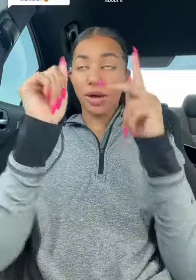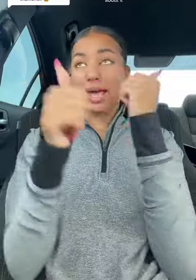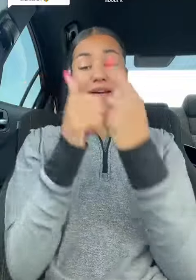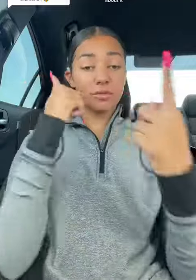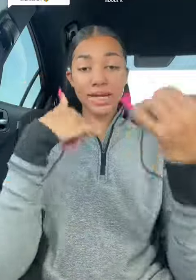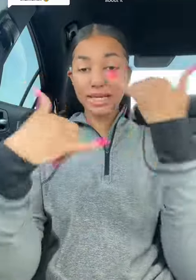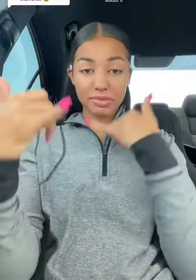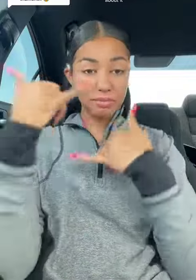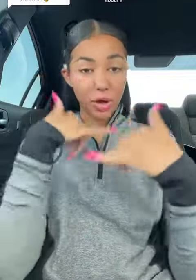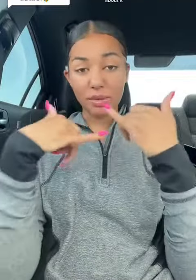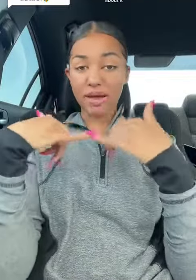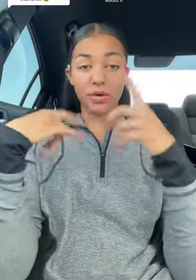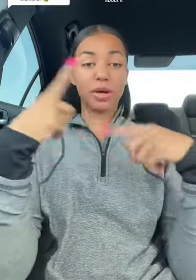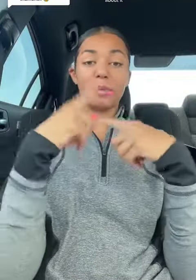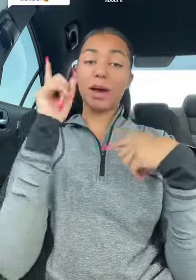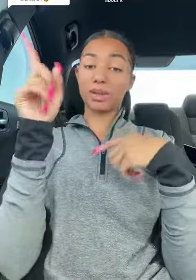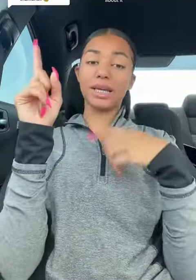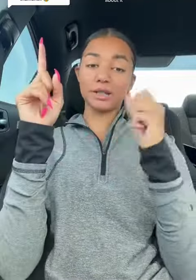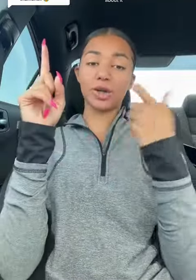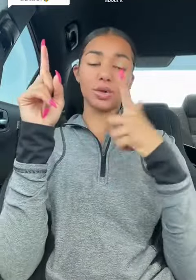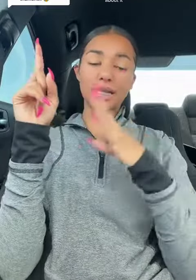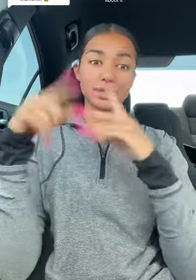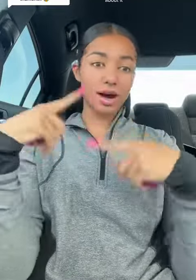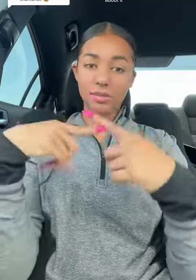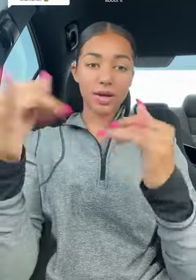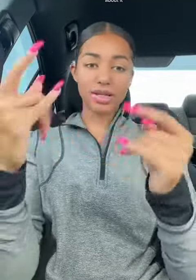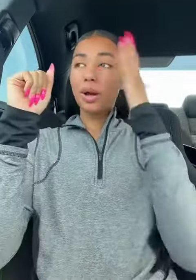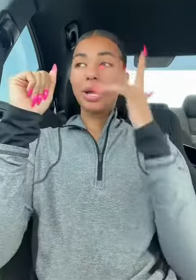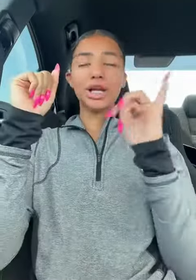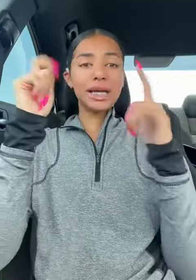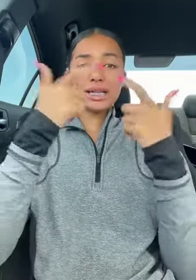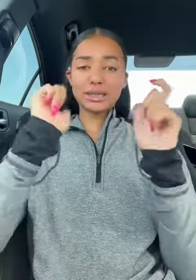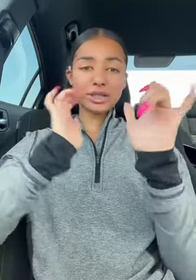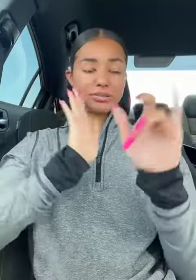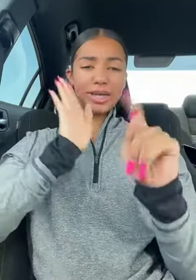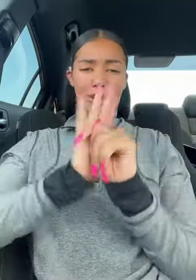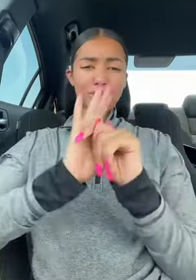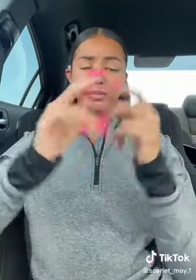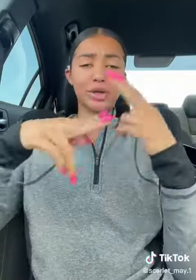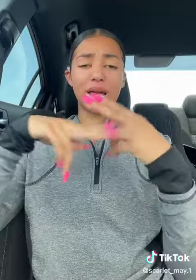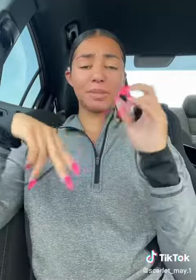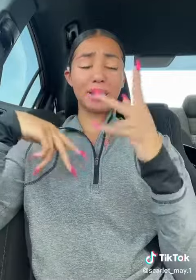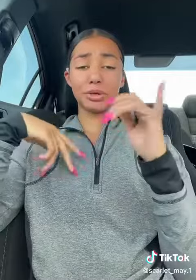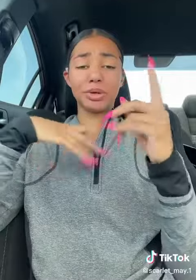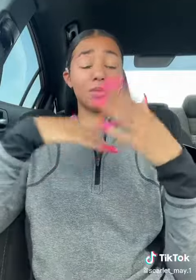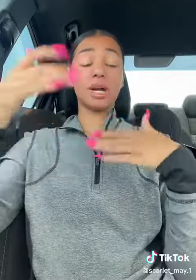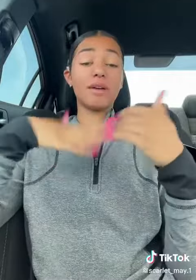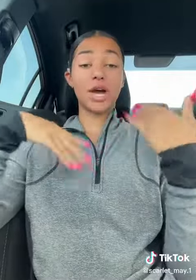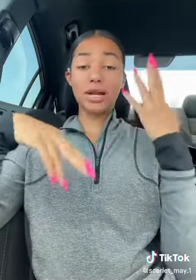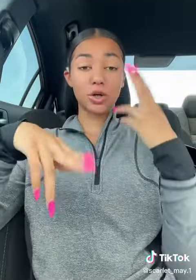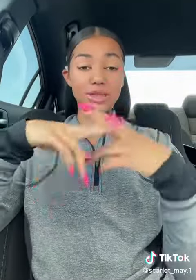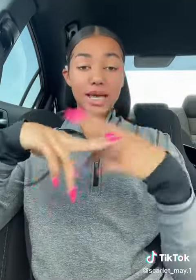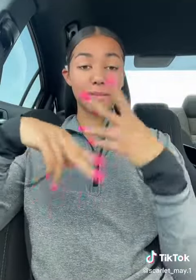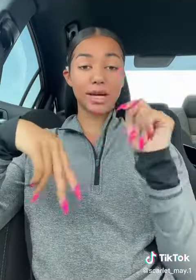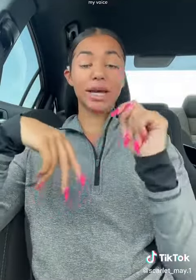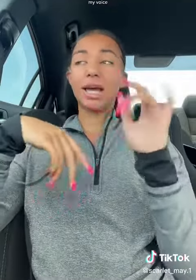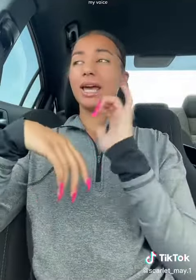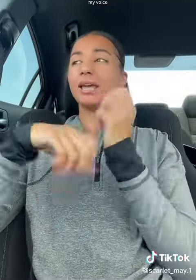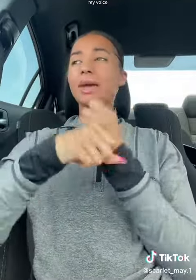Okay, everybody has been blowing my phone up about this, so let's talk about it. Apparently, there's this big YouTuber named, like, PewDie, whatever, I don't know his name, but he made,